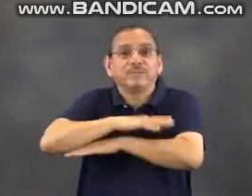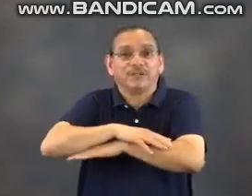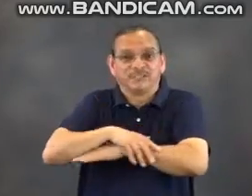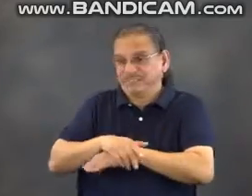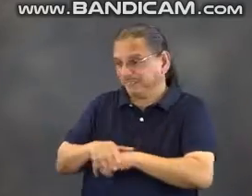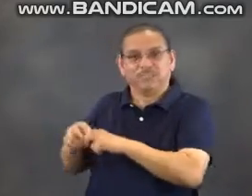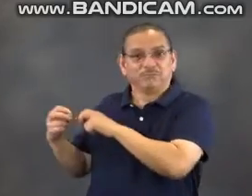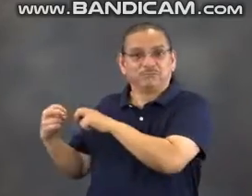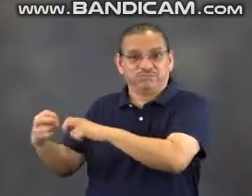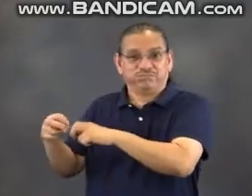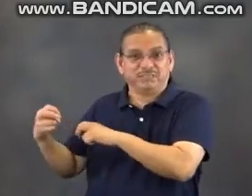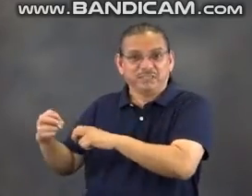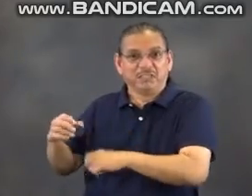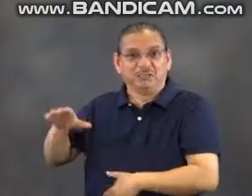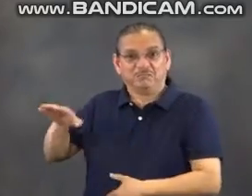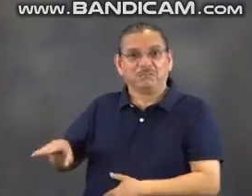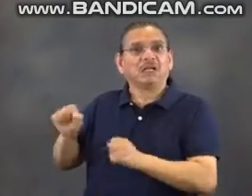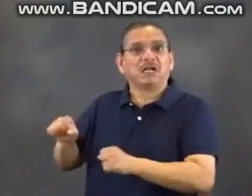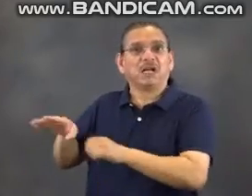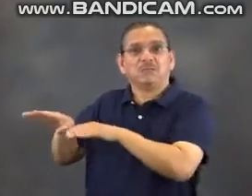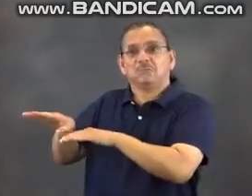We also have an area where you can sit down and sleep.